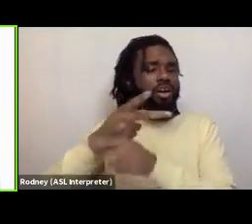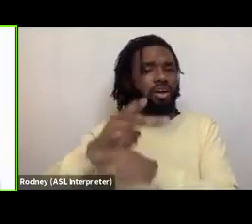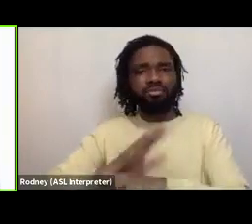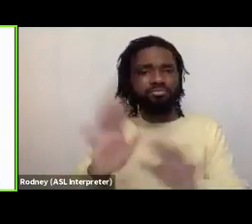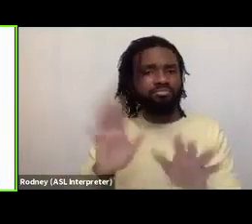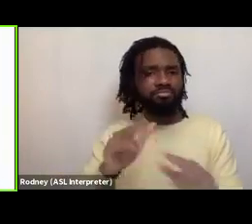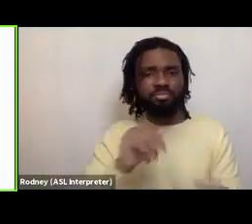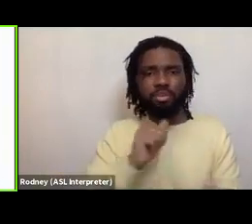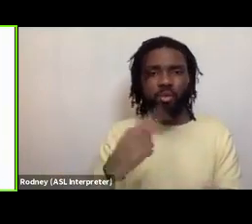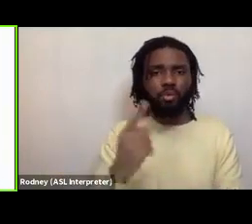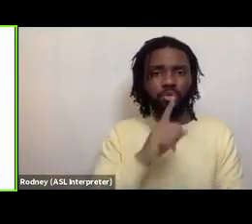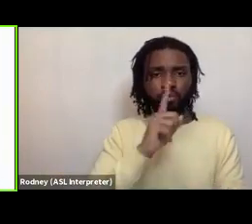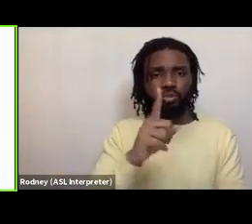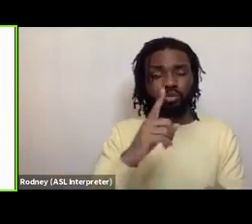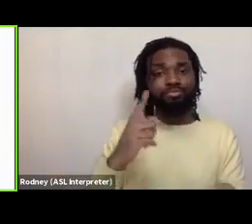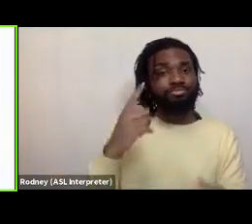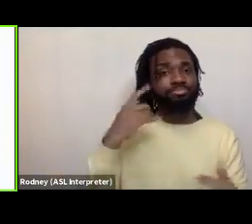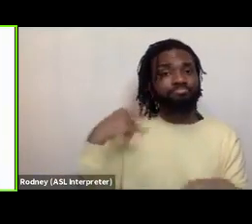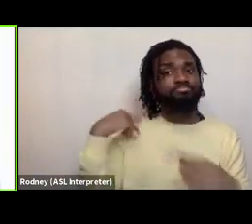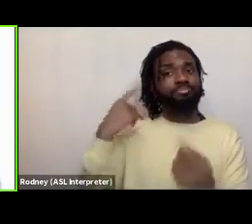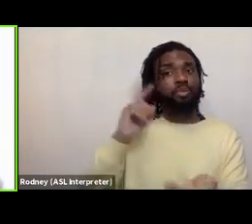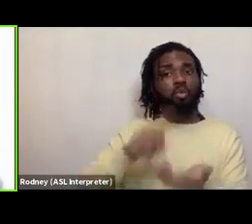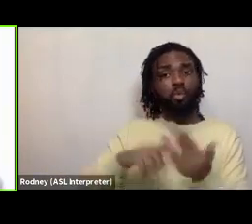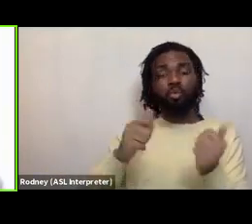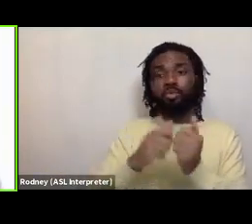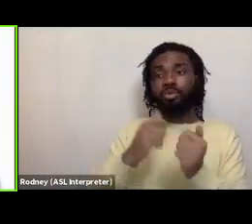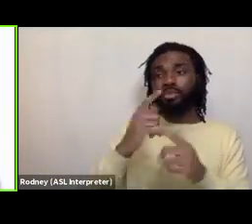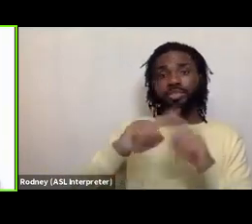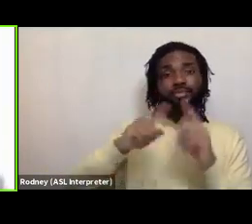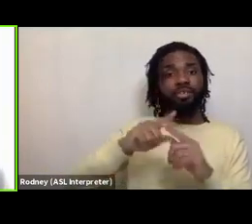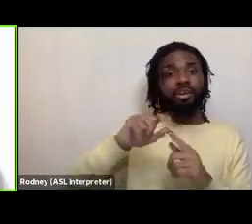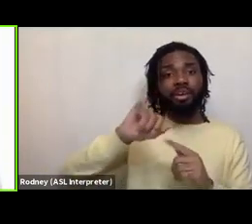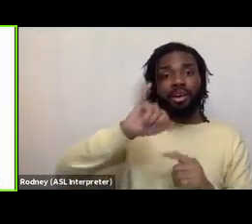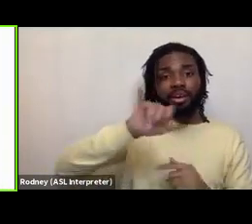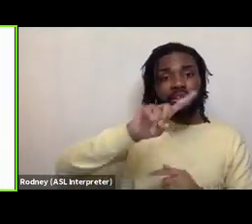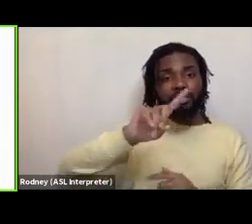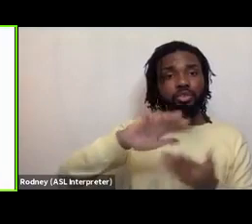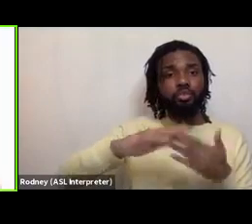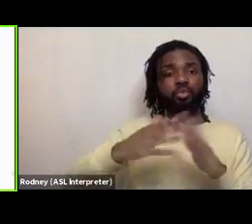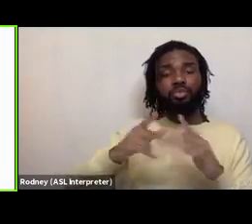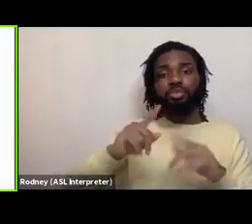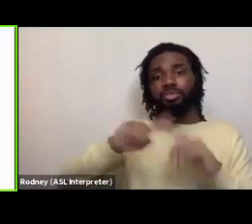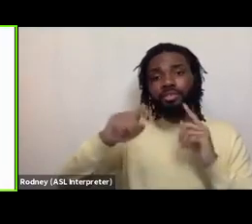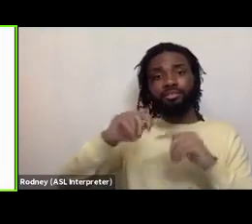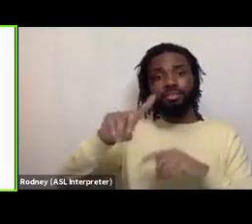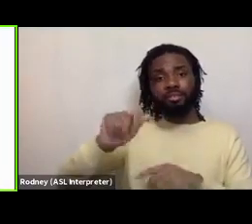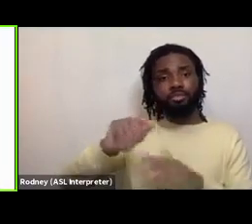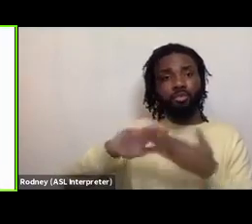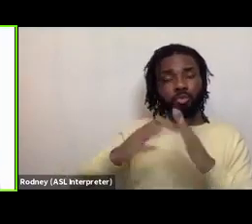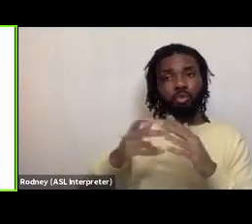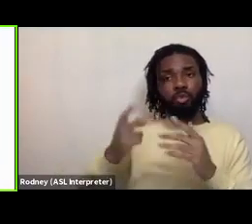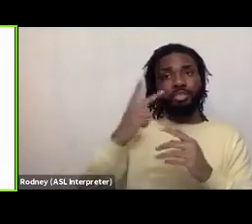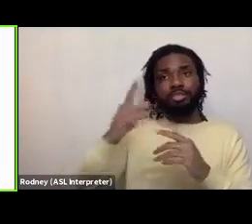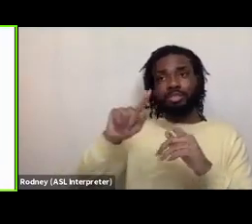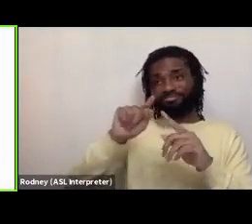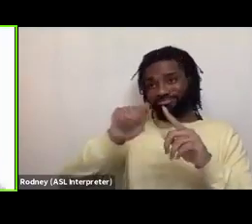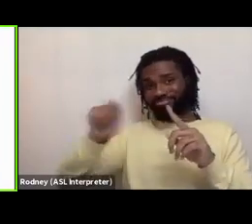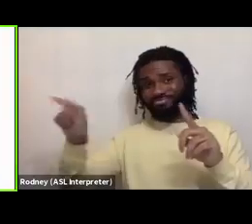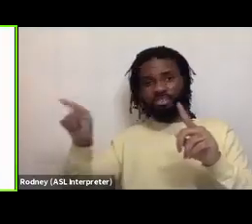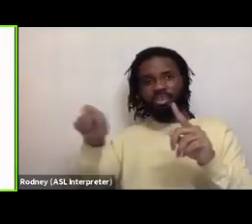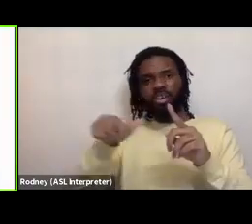in cognitive and intellectually disabled communities when we traded these wider forms of institutions